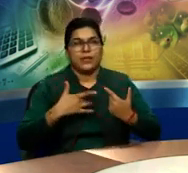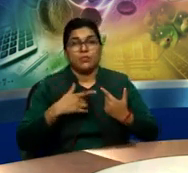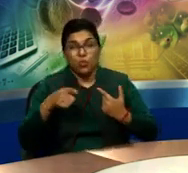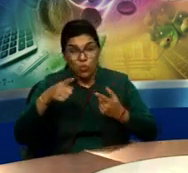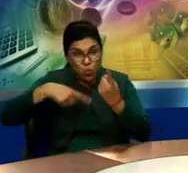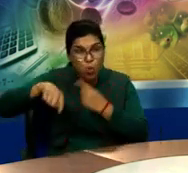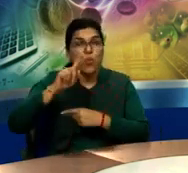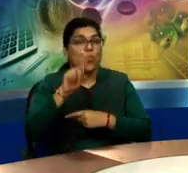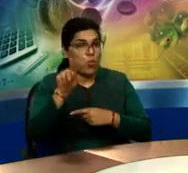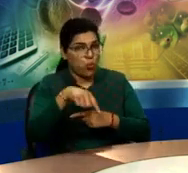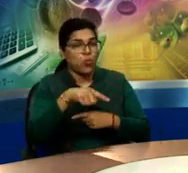general.